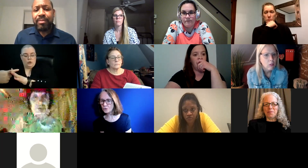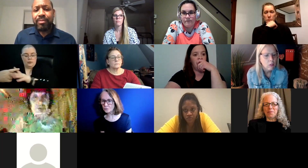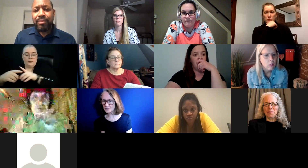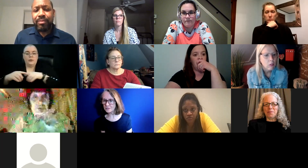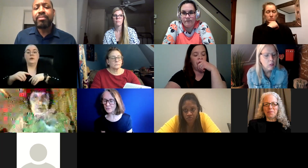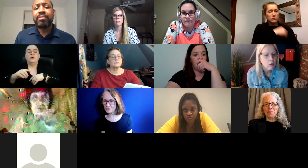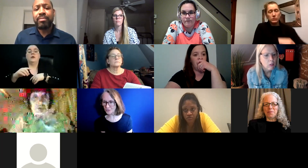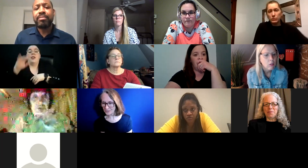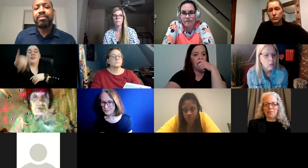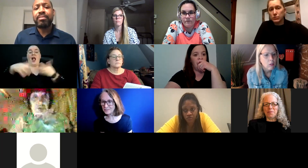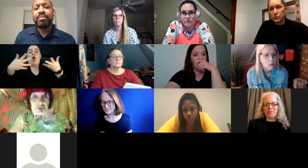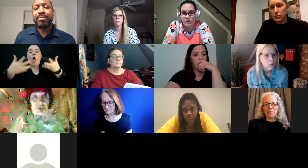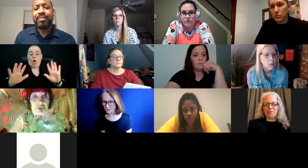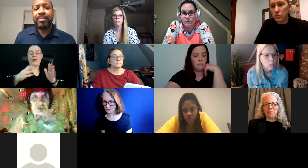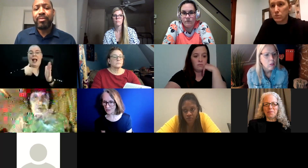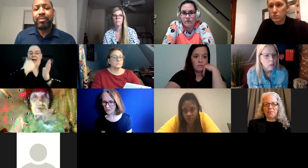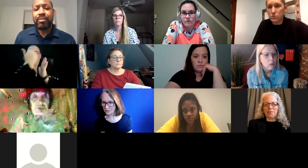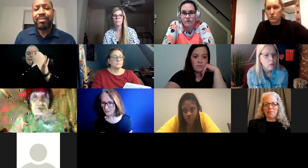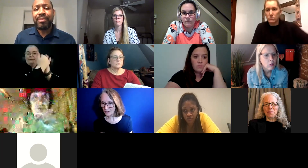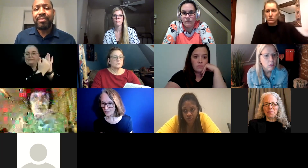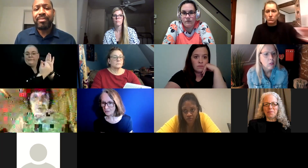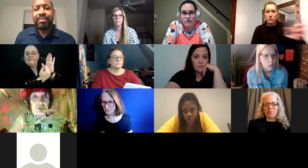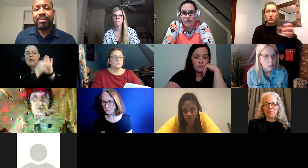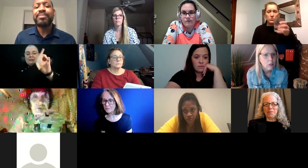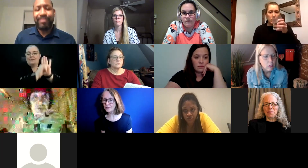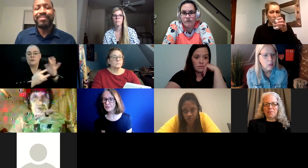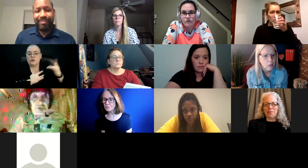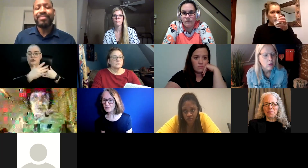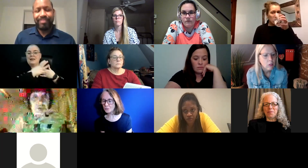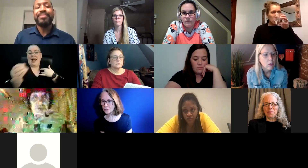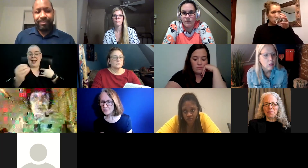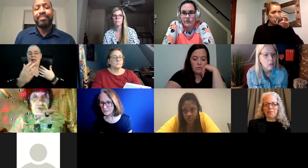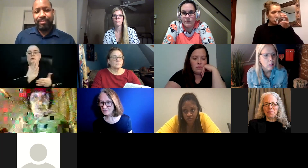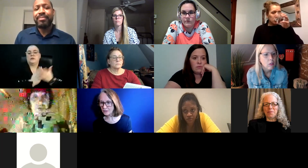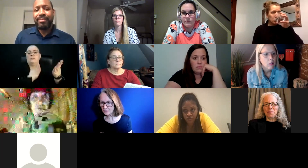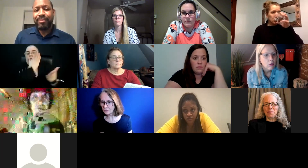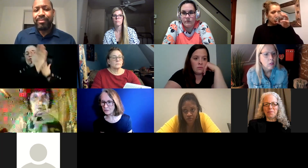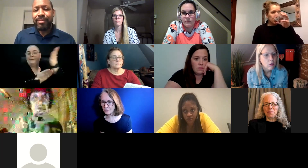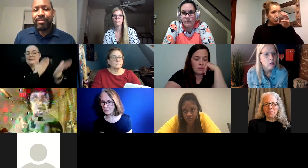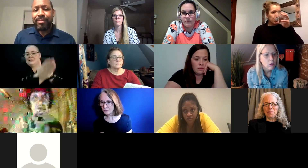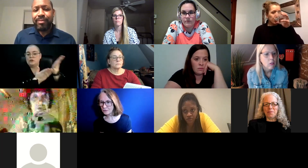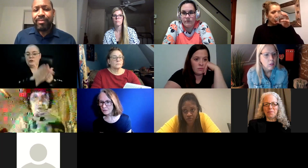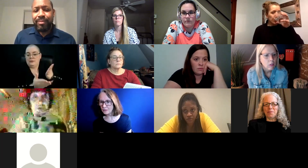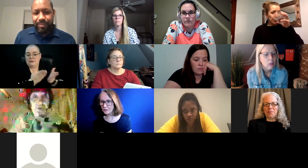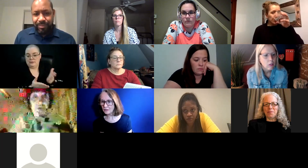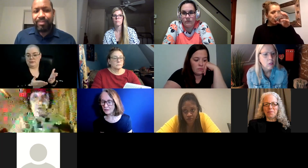because then we started this notion of having an ad hoc committee. But they were identified and written down. And there were